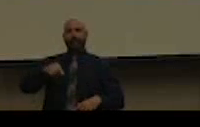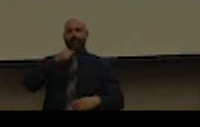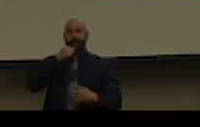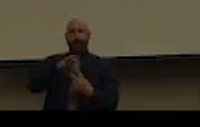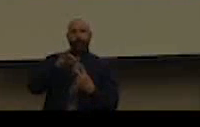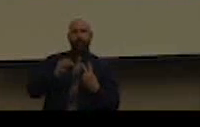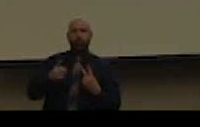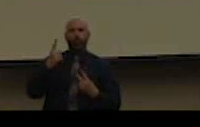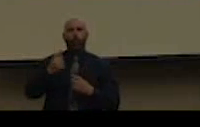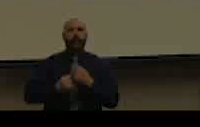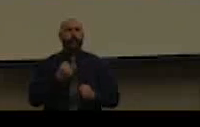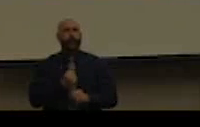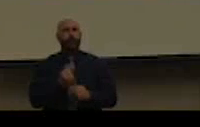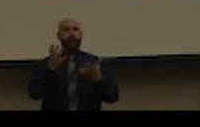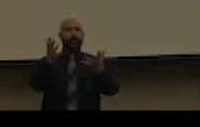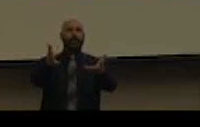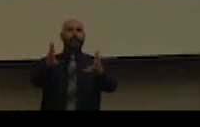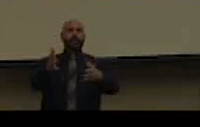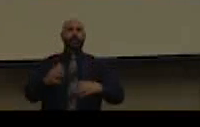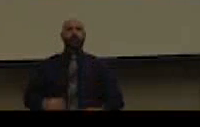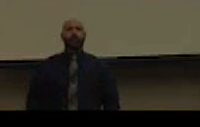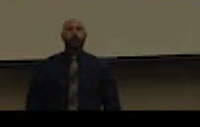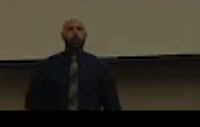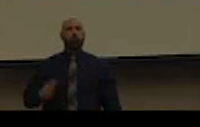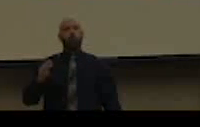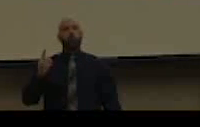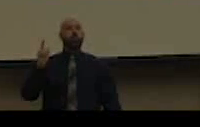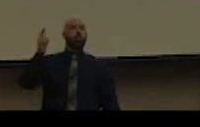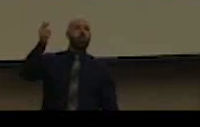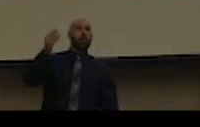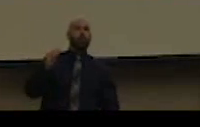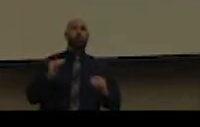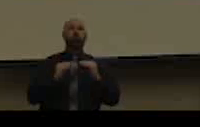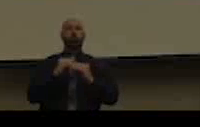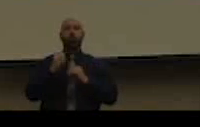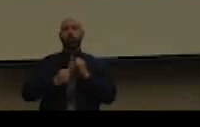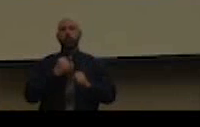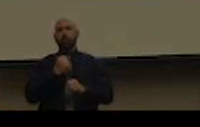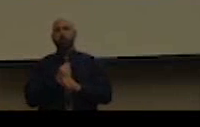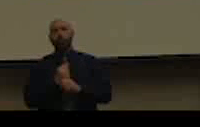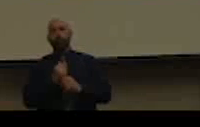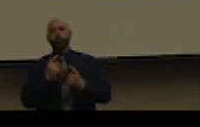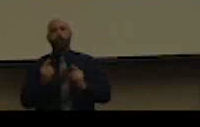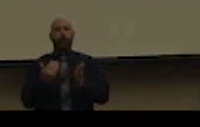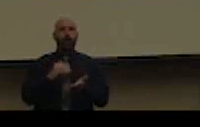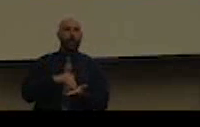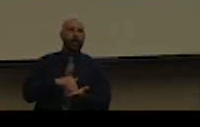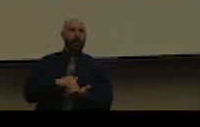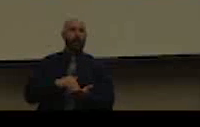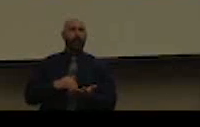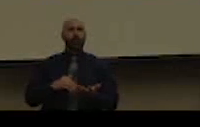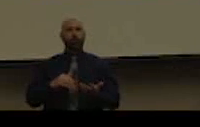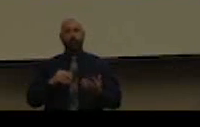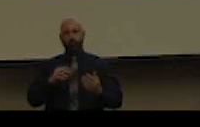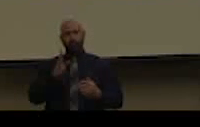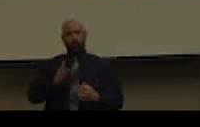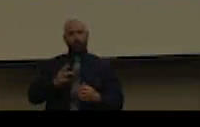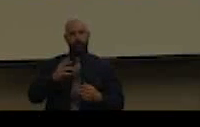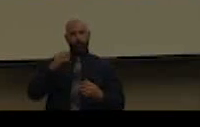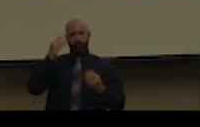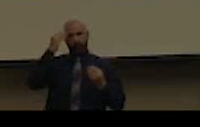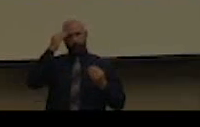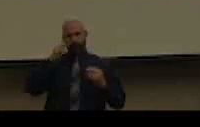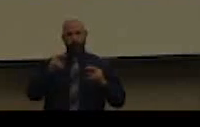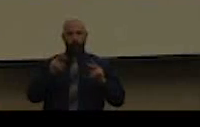possible and maybe in a few years or something, we would never think of looking at our MFP in that way. And so I